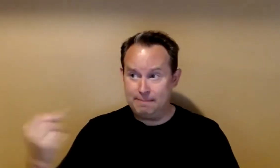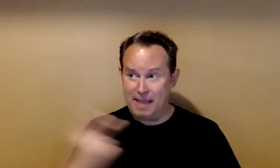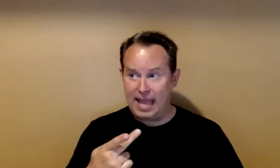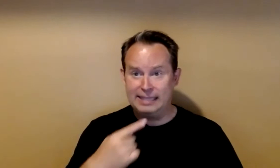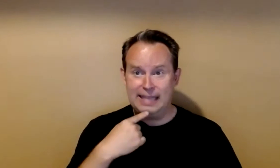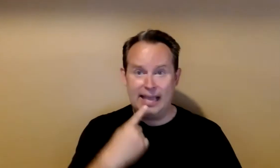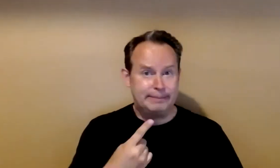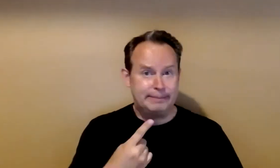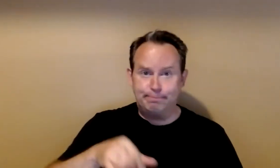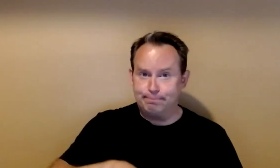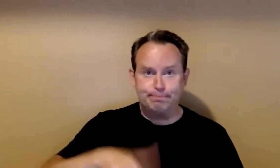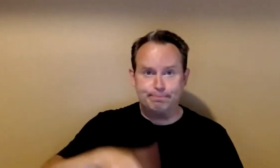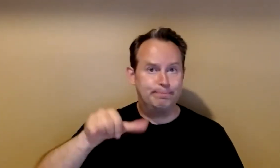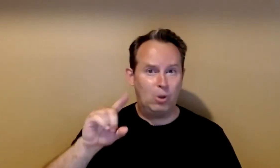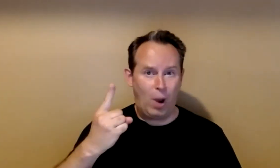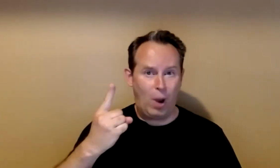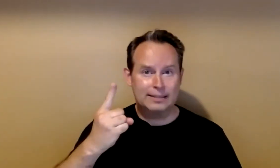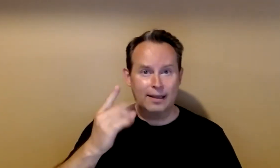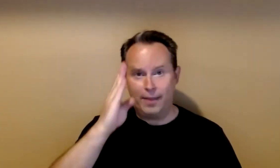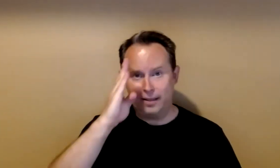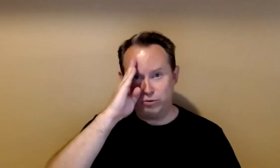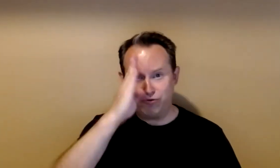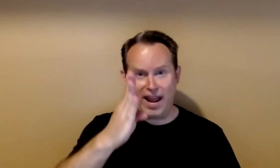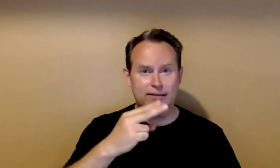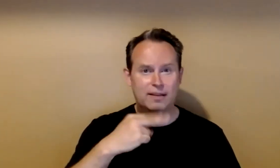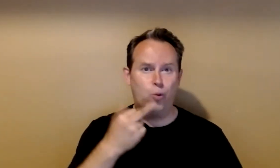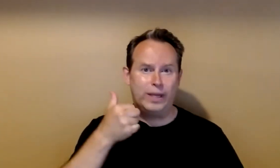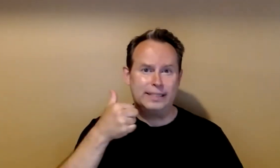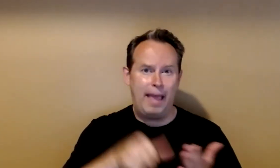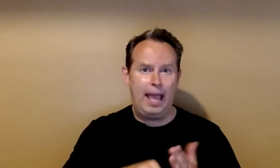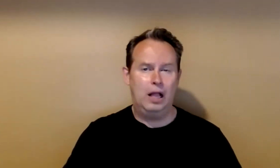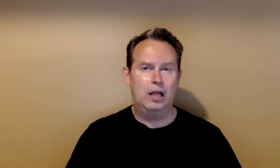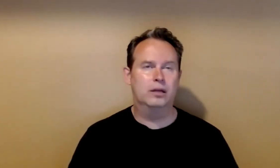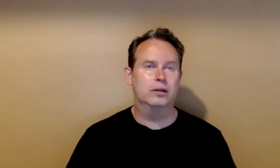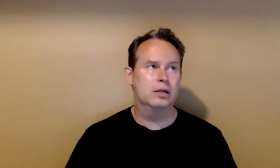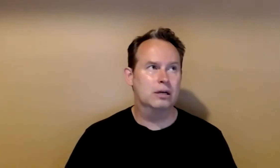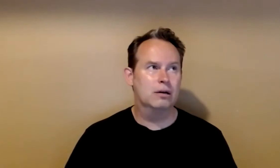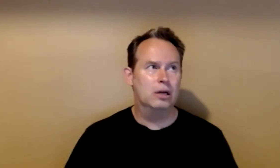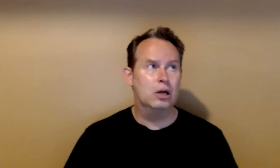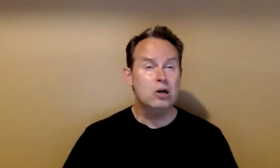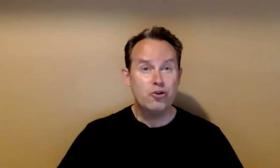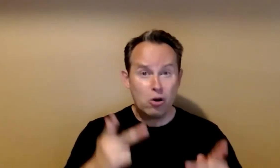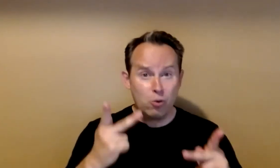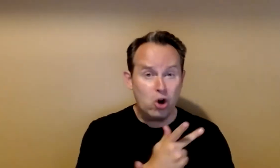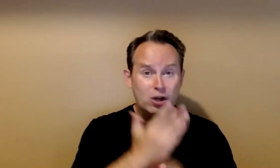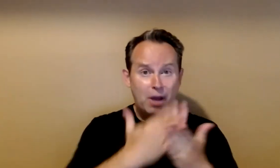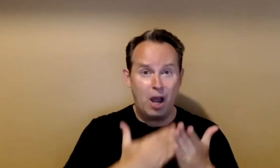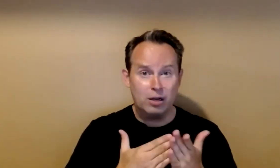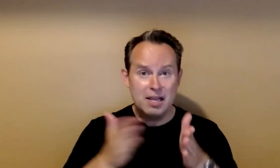He texted me back saying her voice just rings once and then goes straight to voicemail.